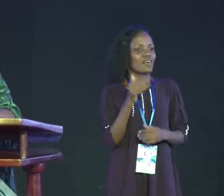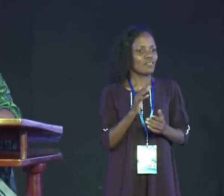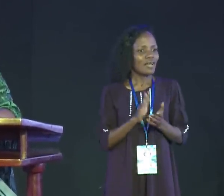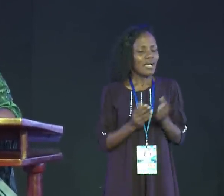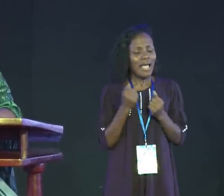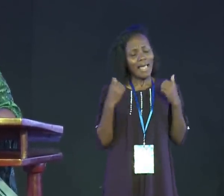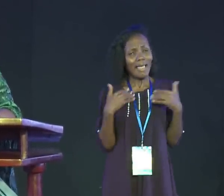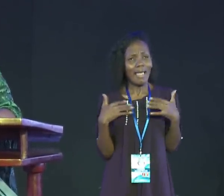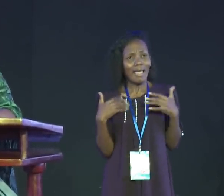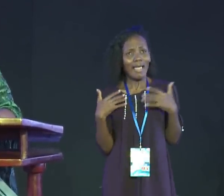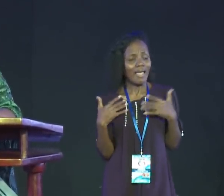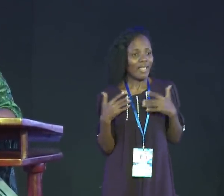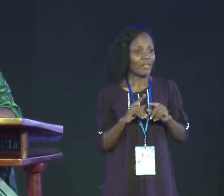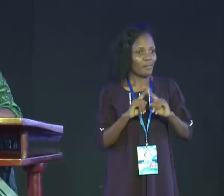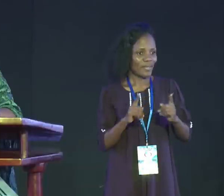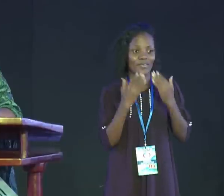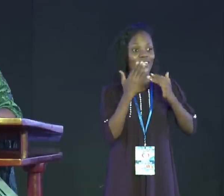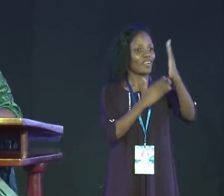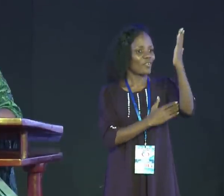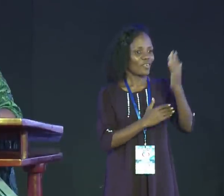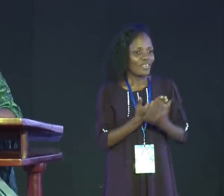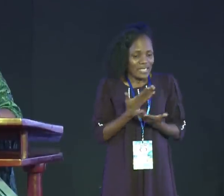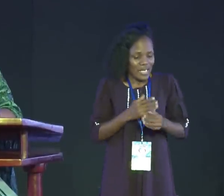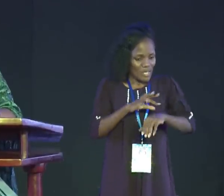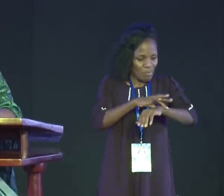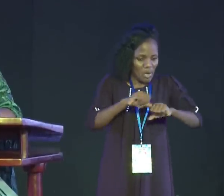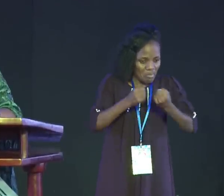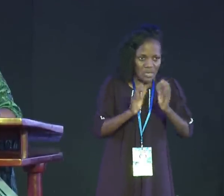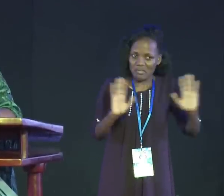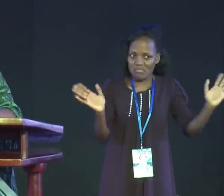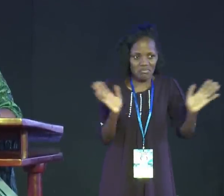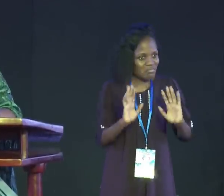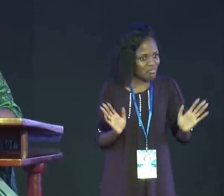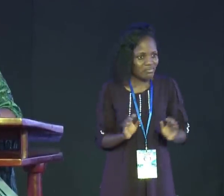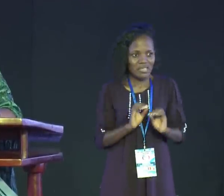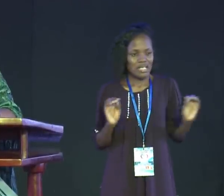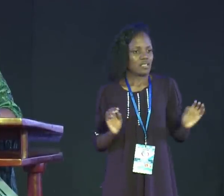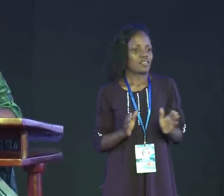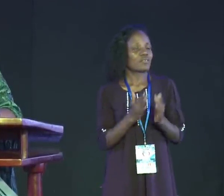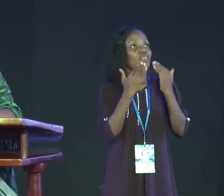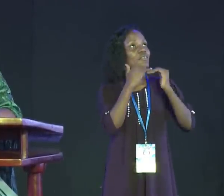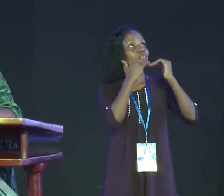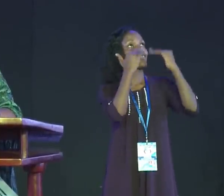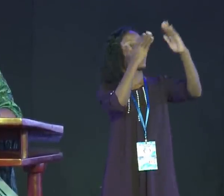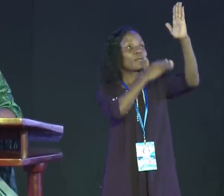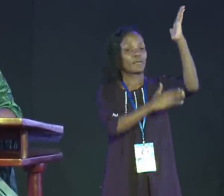sloped. Mukama tumuddize ekitiibwa. We give all the glory back to God.